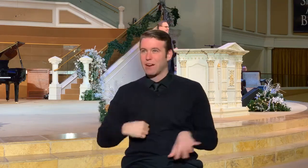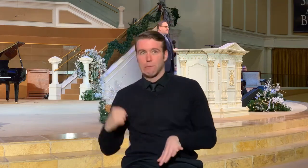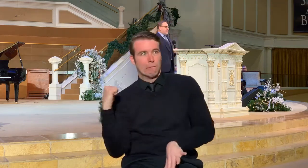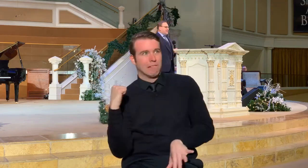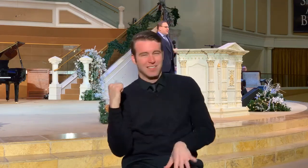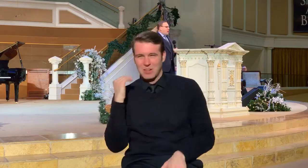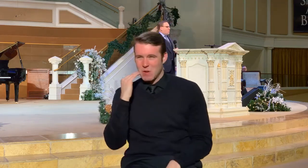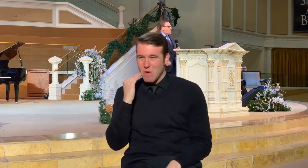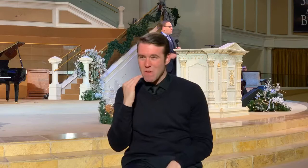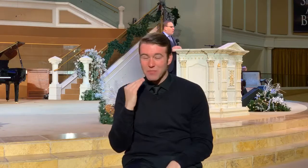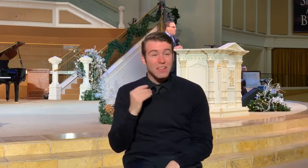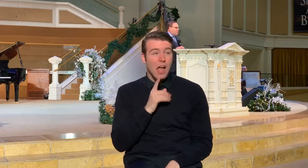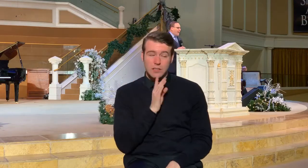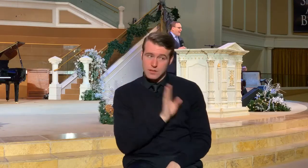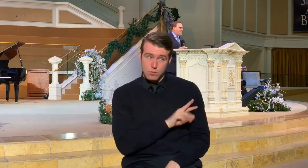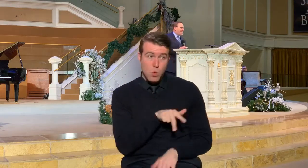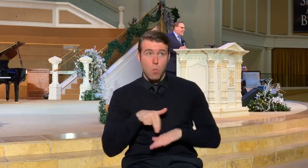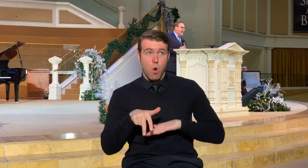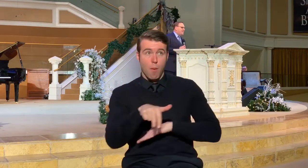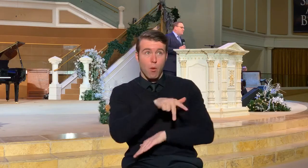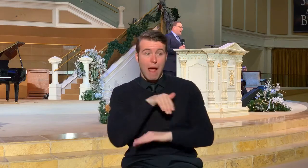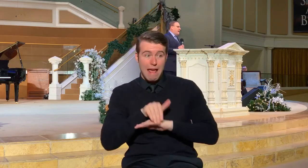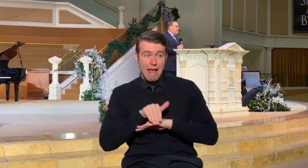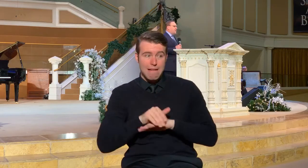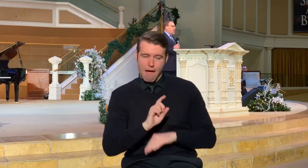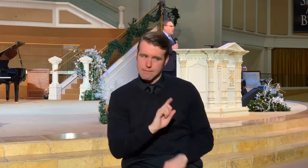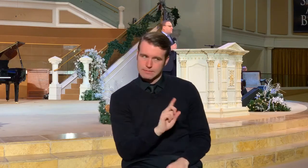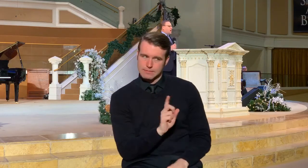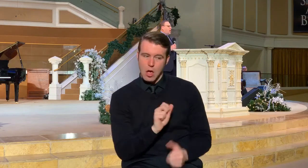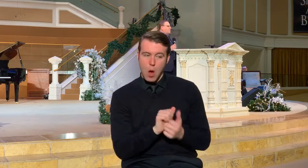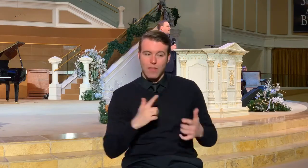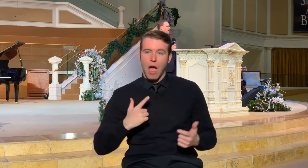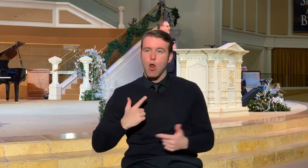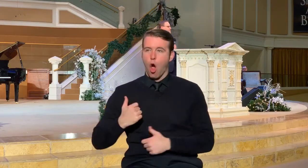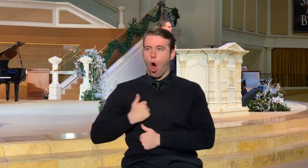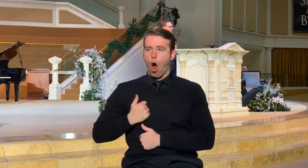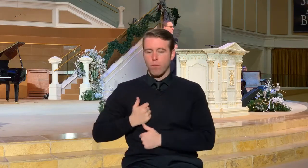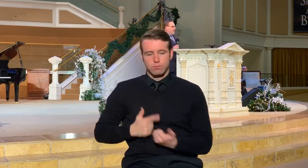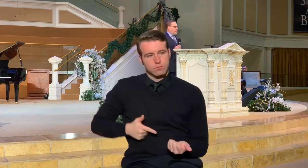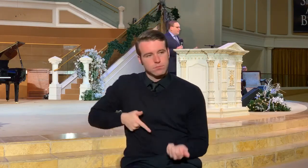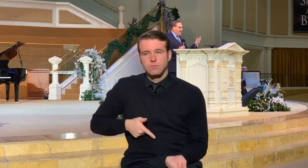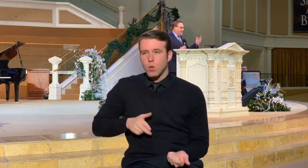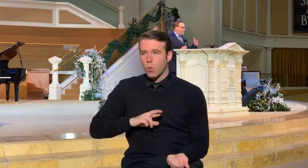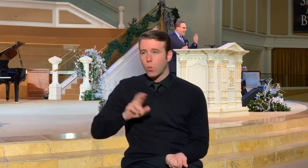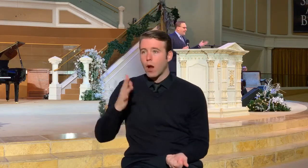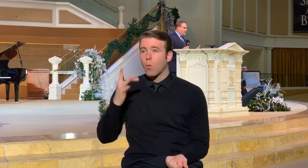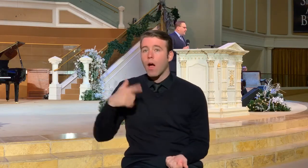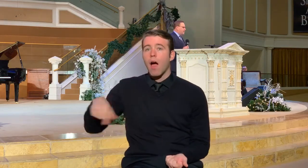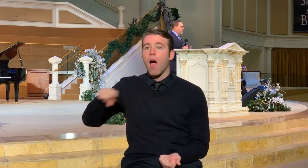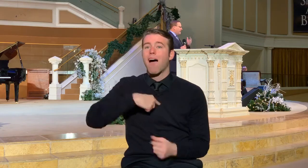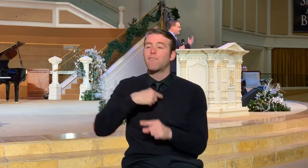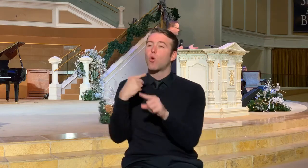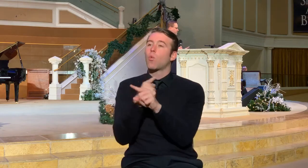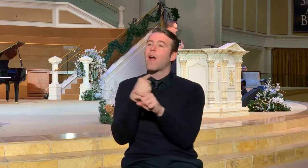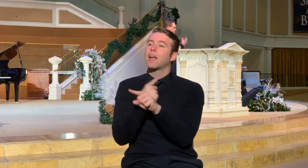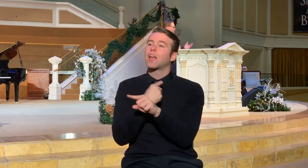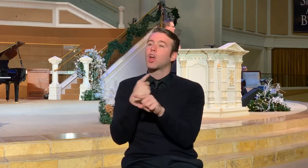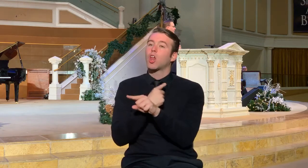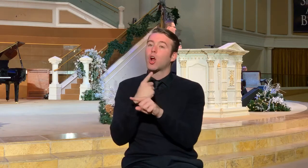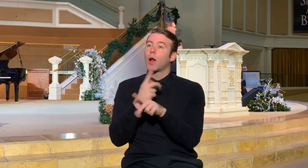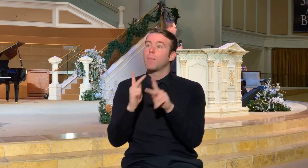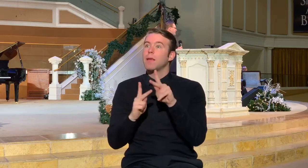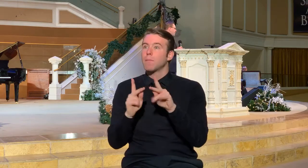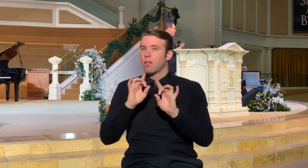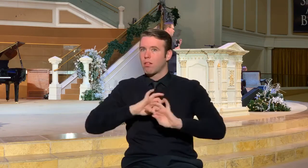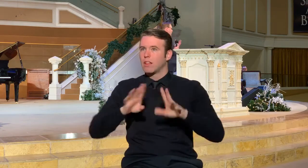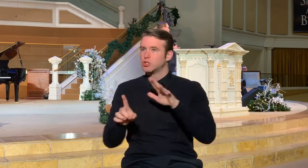And they said, you don't want to roam around at night without an armed guard, because they have regular characters that show